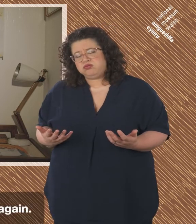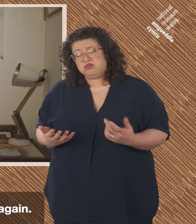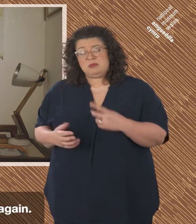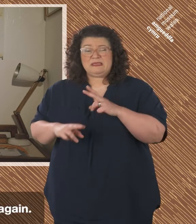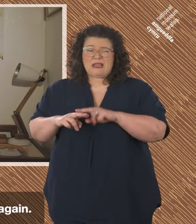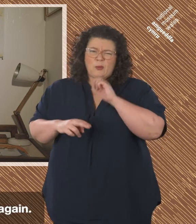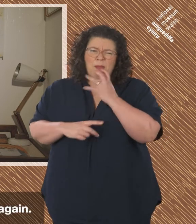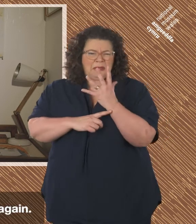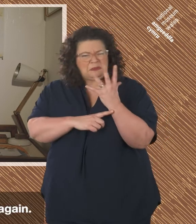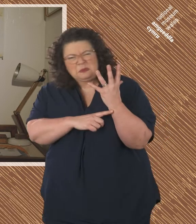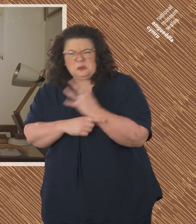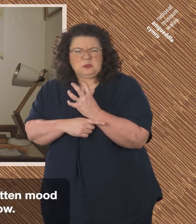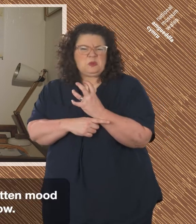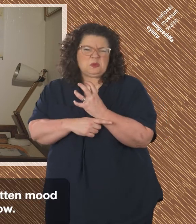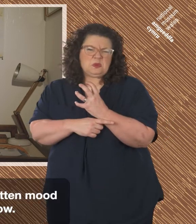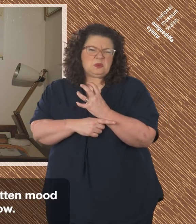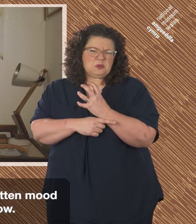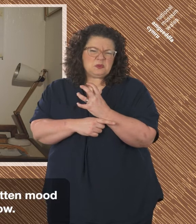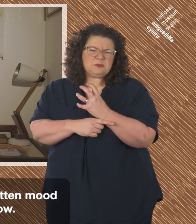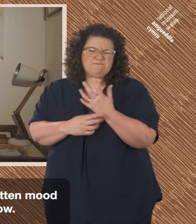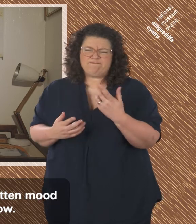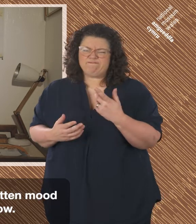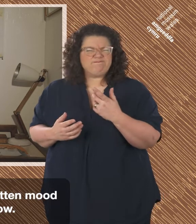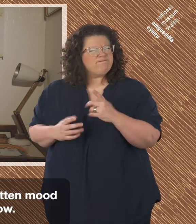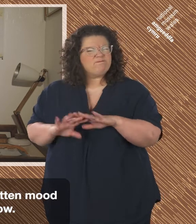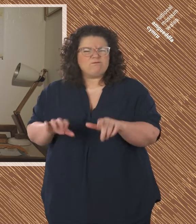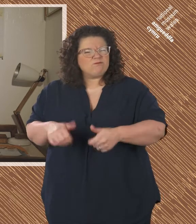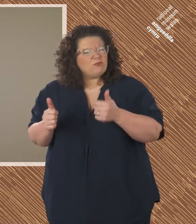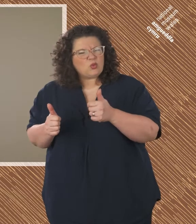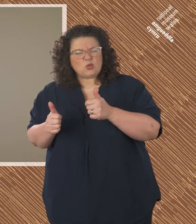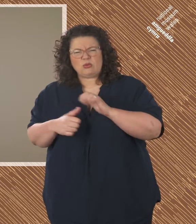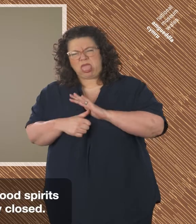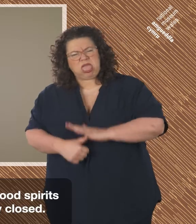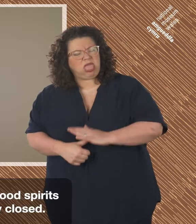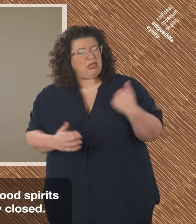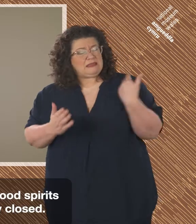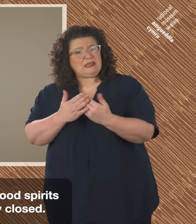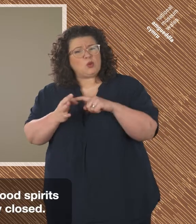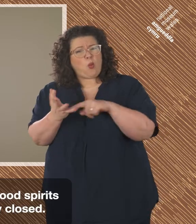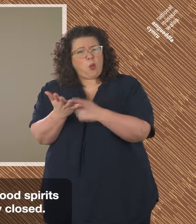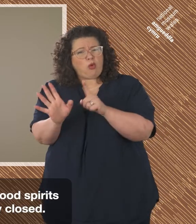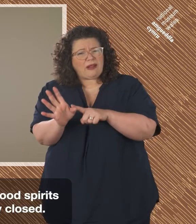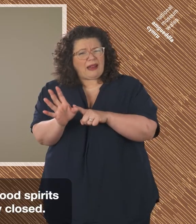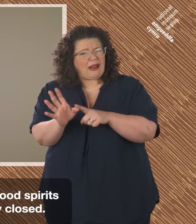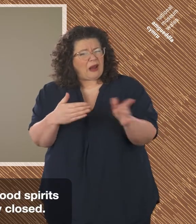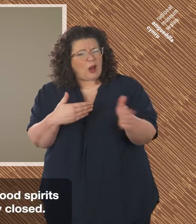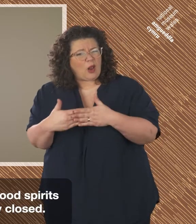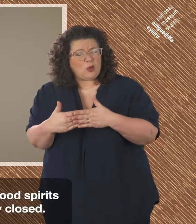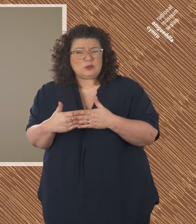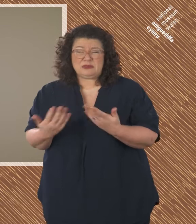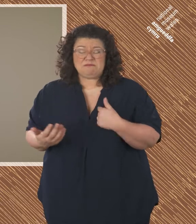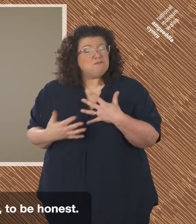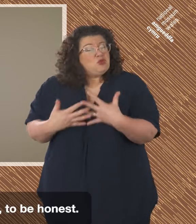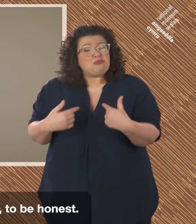There we go again. Dad will be in a rotten wood all night now. He's not been in good spirit since the quarry closed.